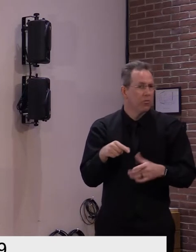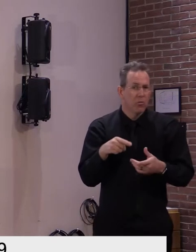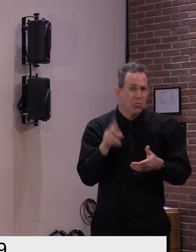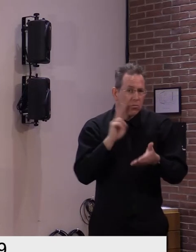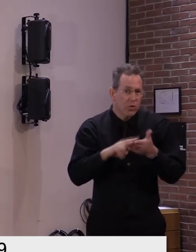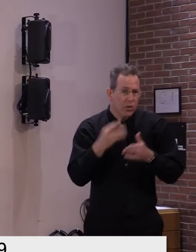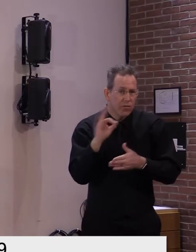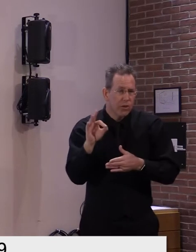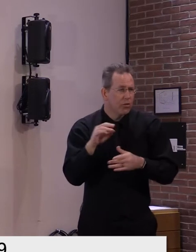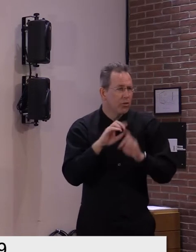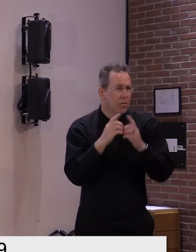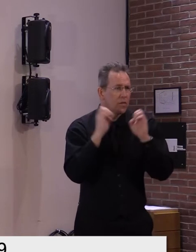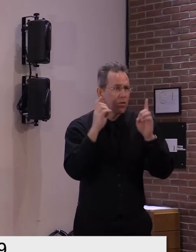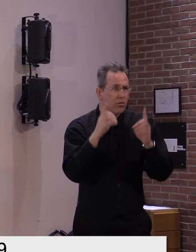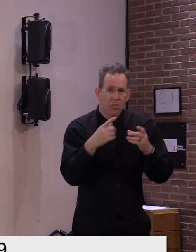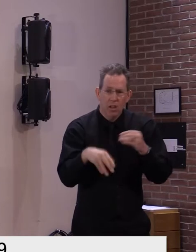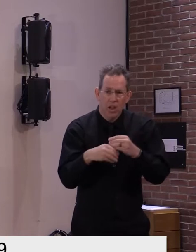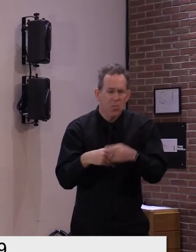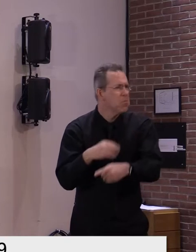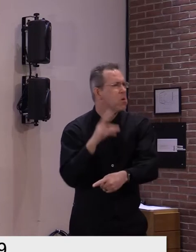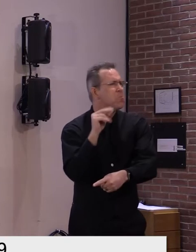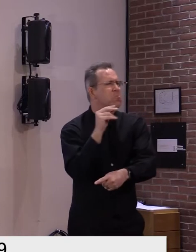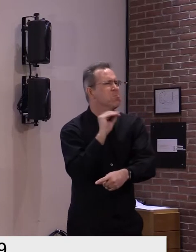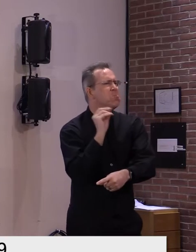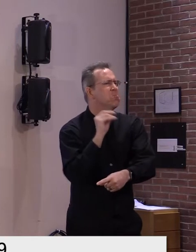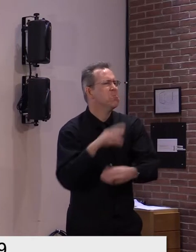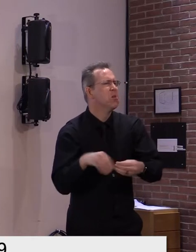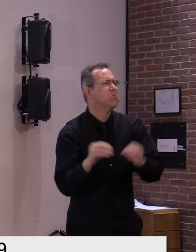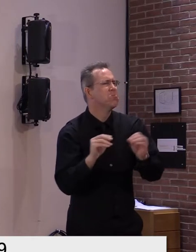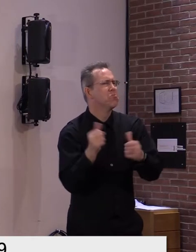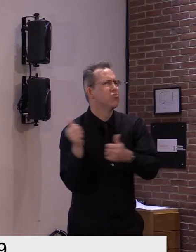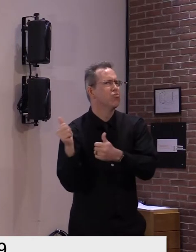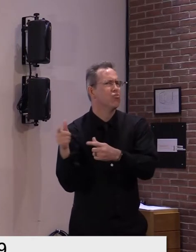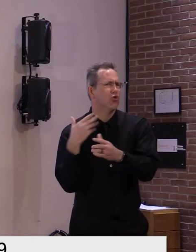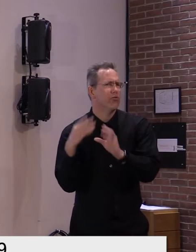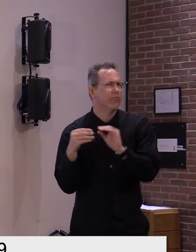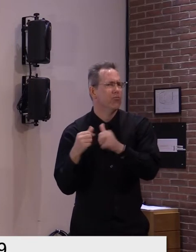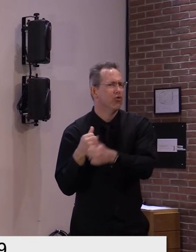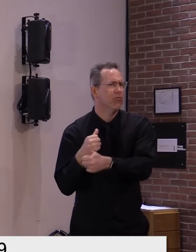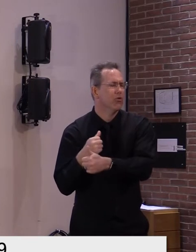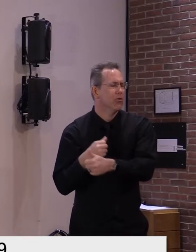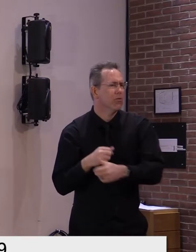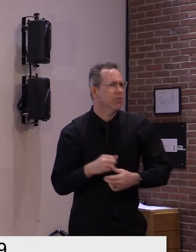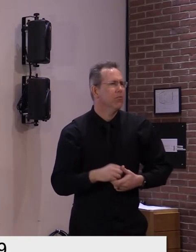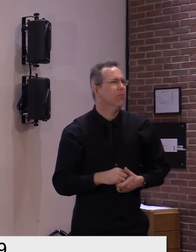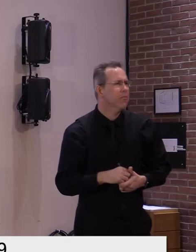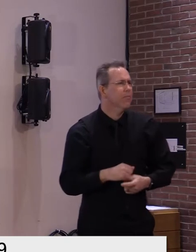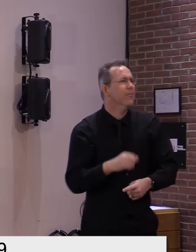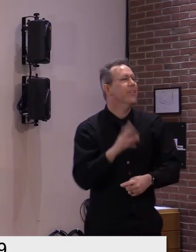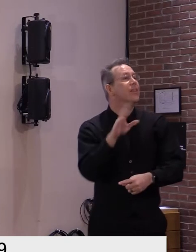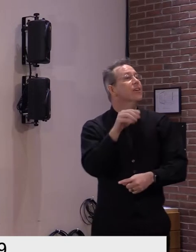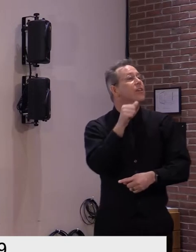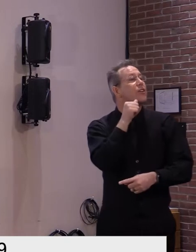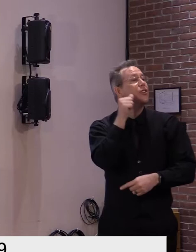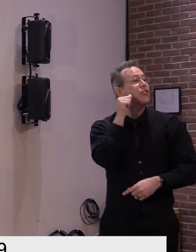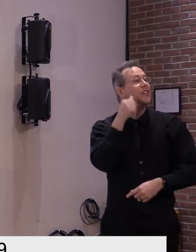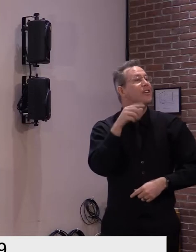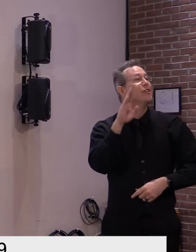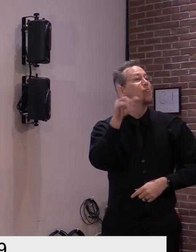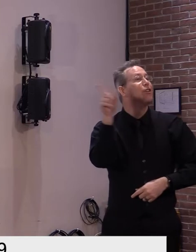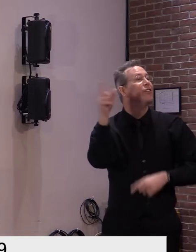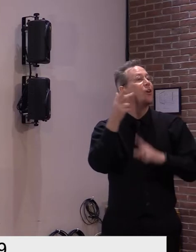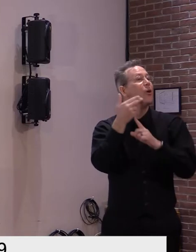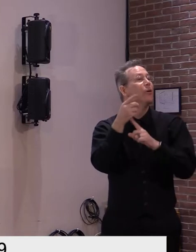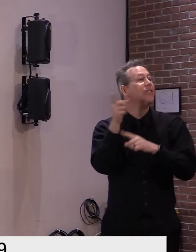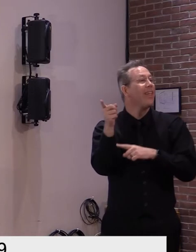No, I don't. I'm digging up a list. We did do, as you mentioned, the large site at the Doubletree yesterday, over 1,000 doses in the